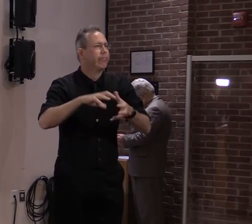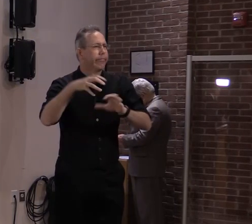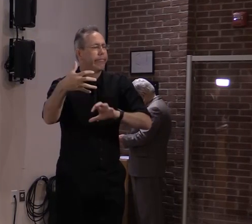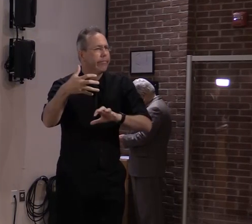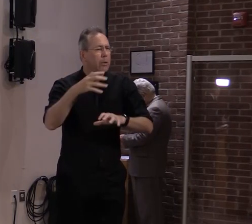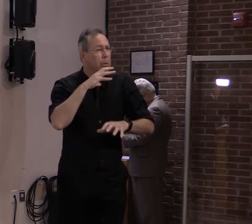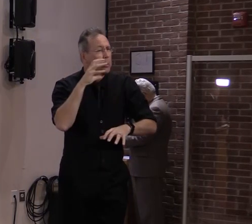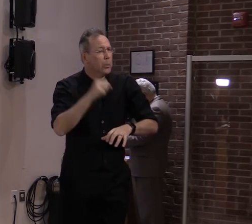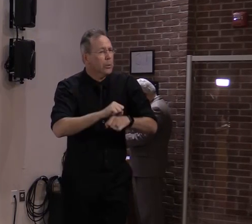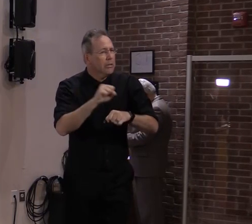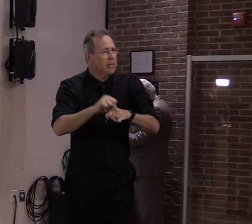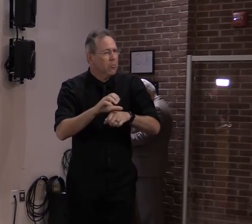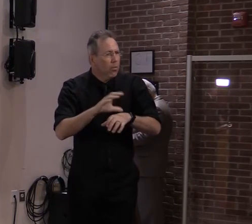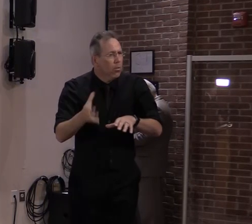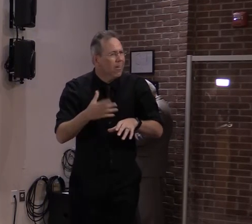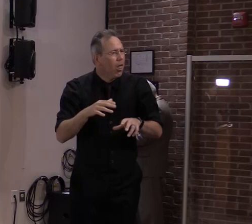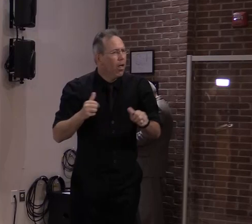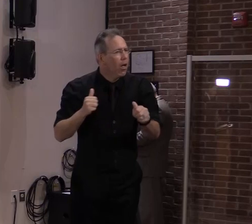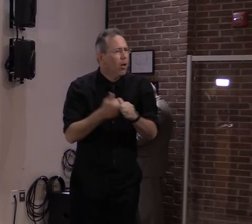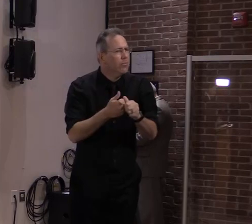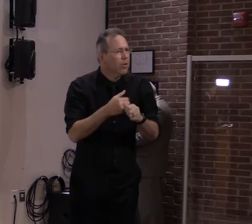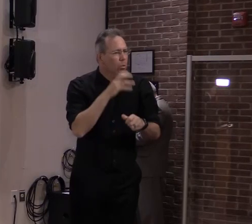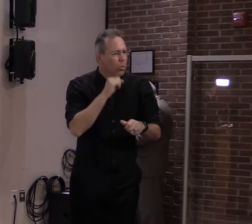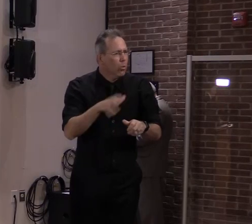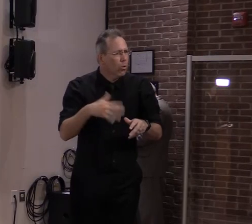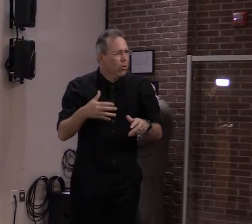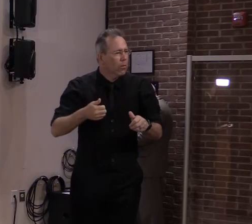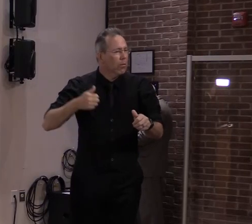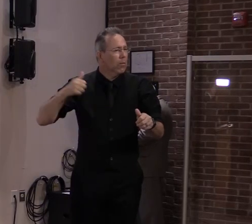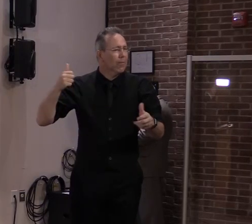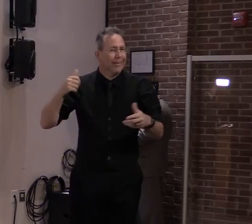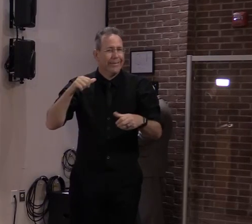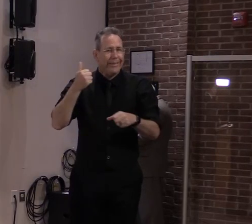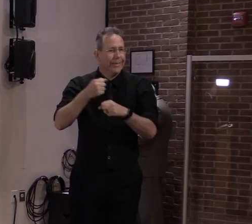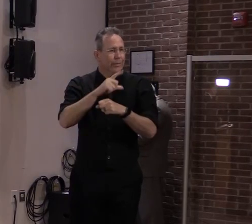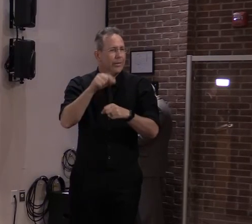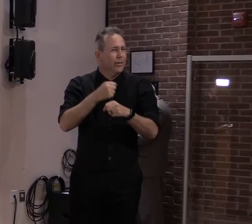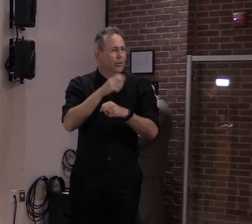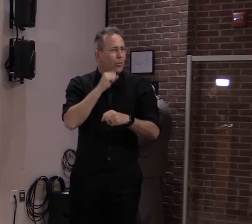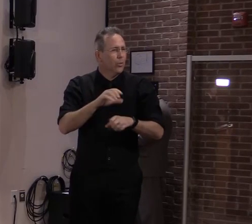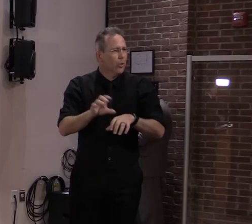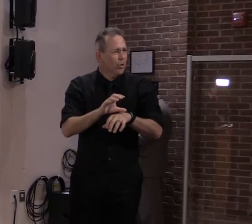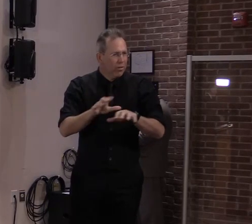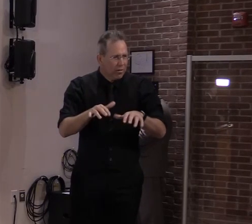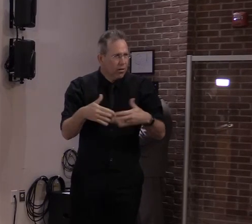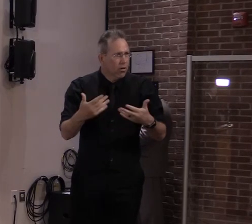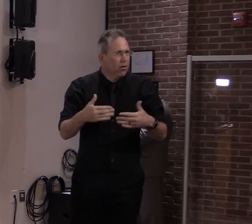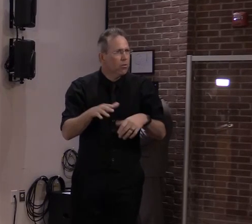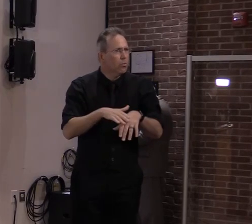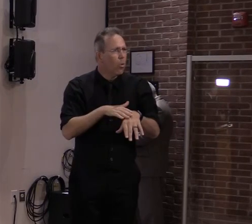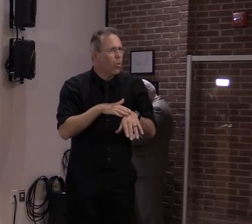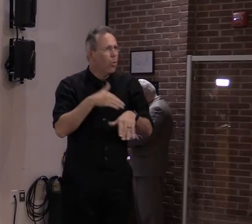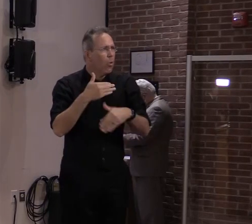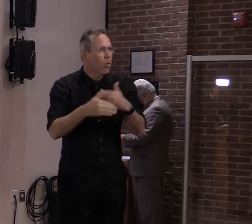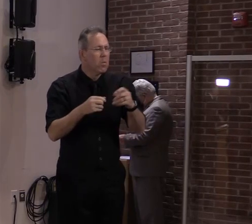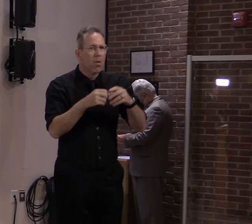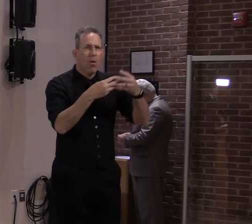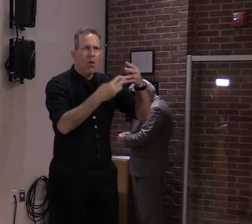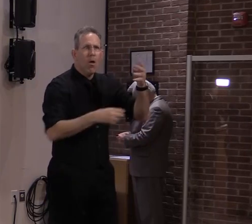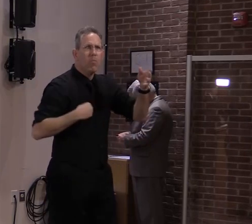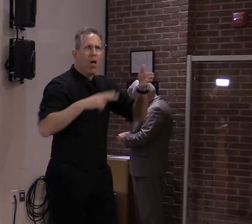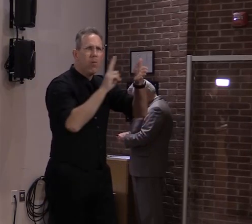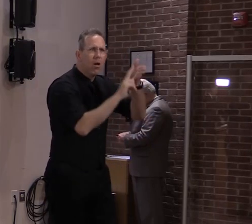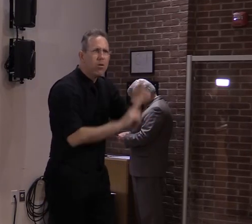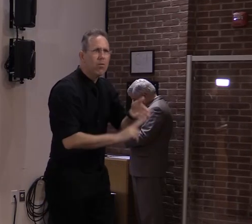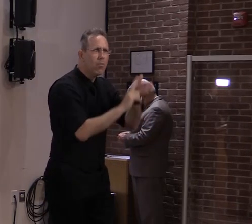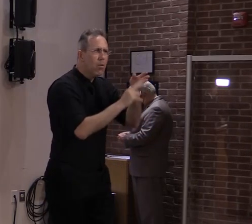we had to do to get compliance through. So that was really really a bottleneck